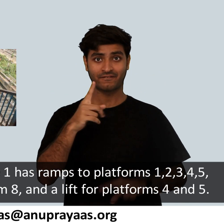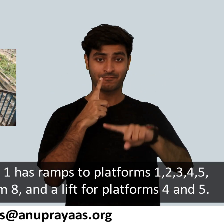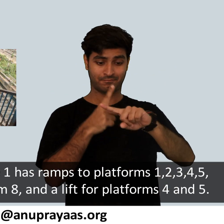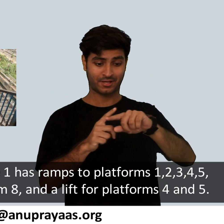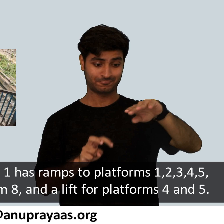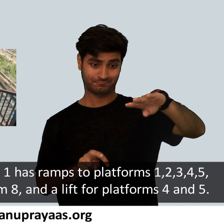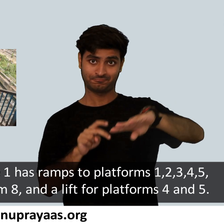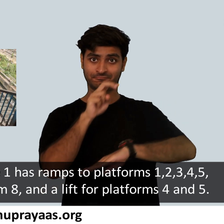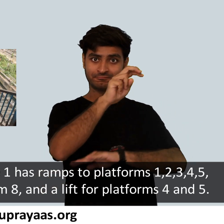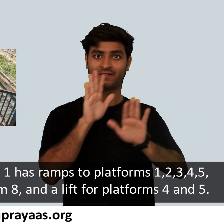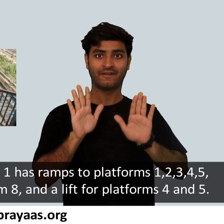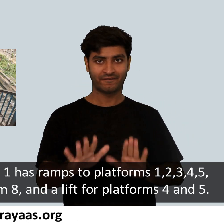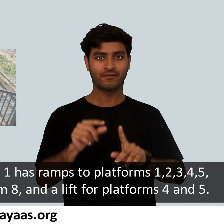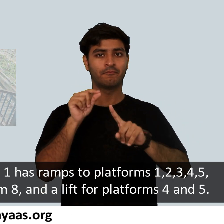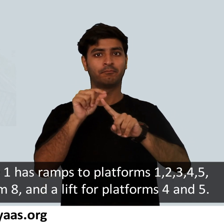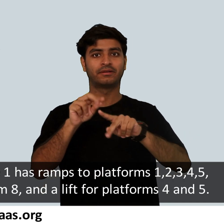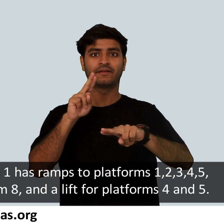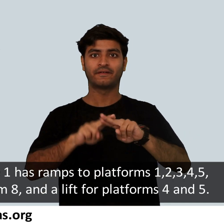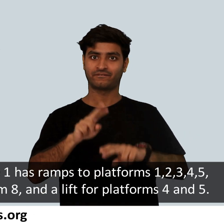lift for platforms 4 and 5.